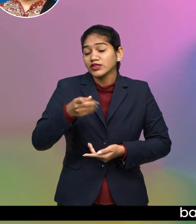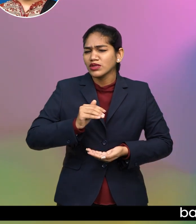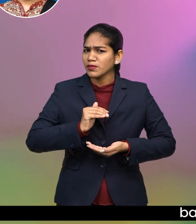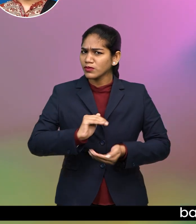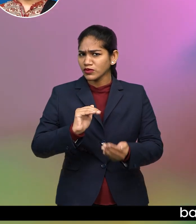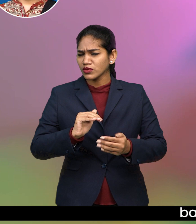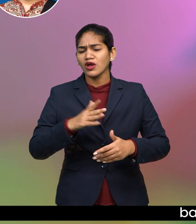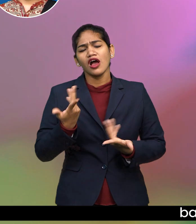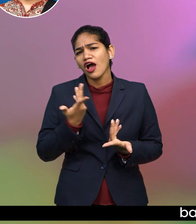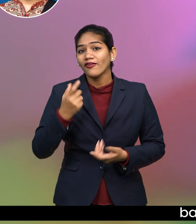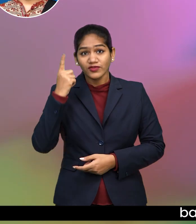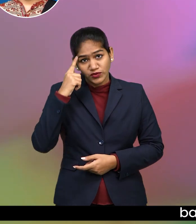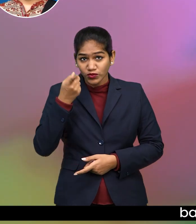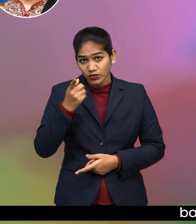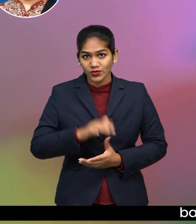are produced?